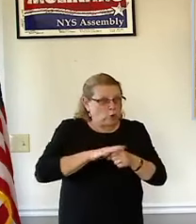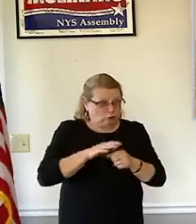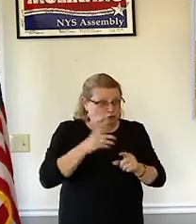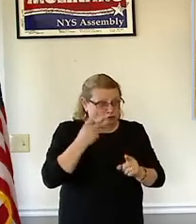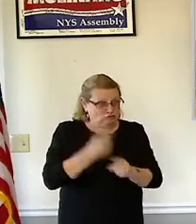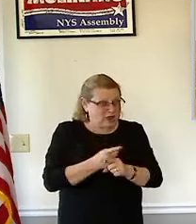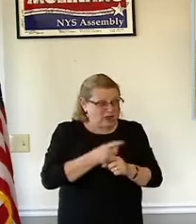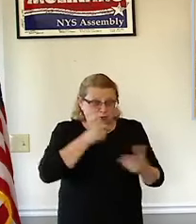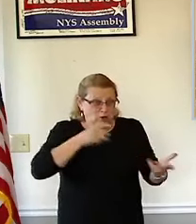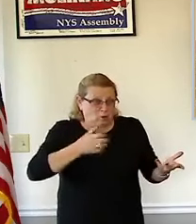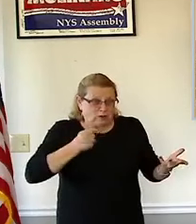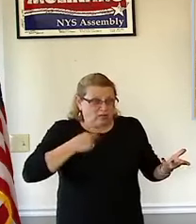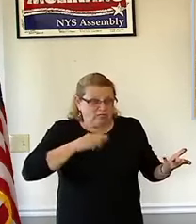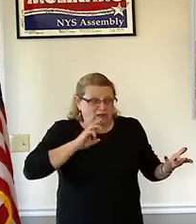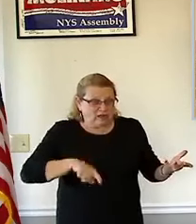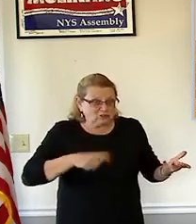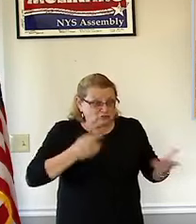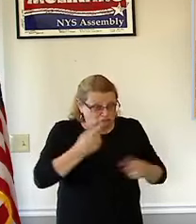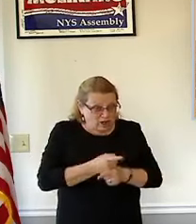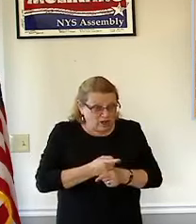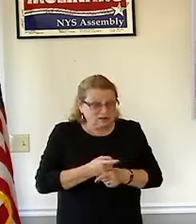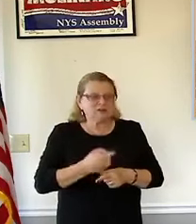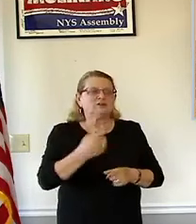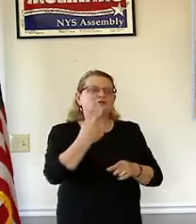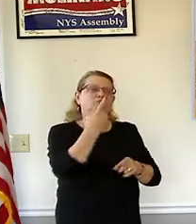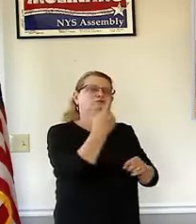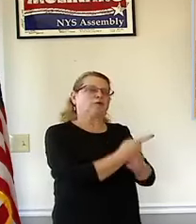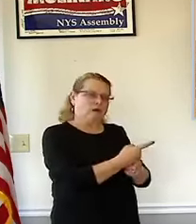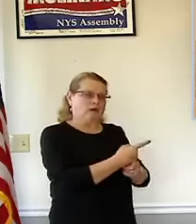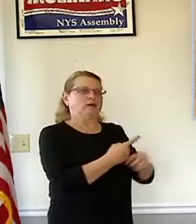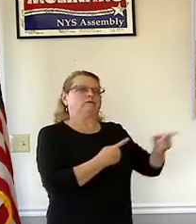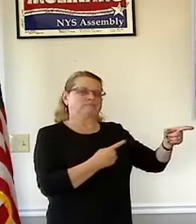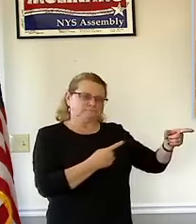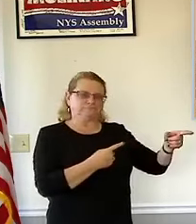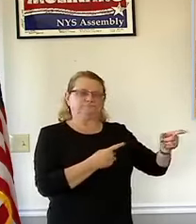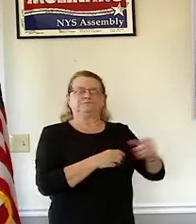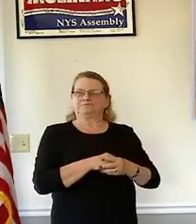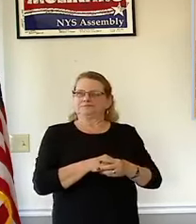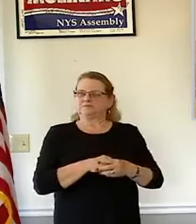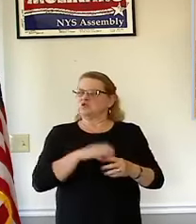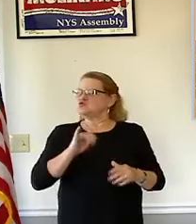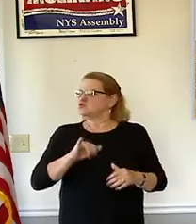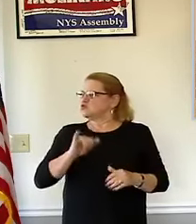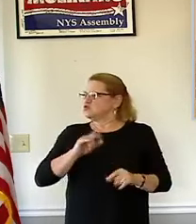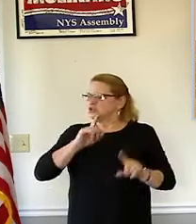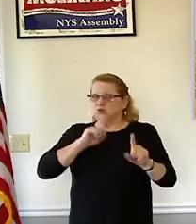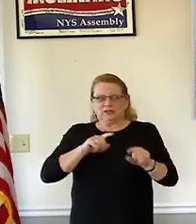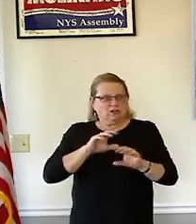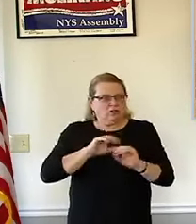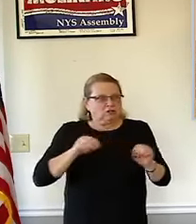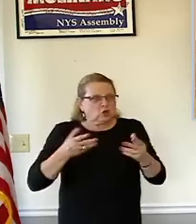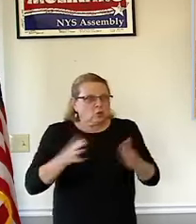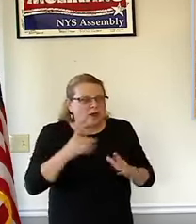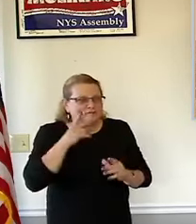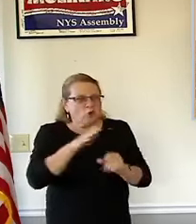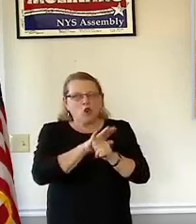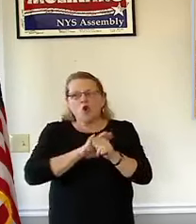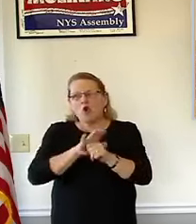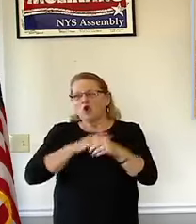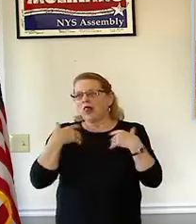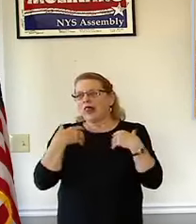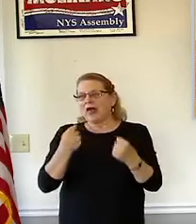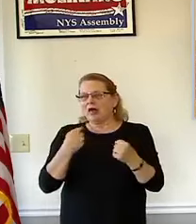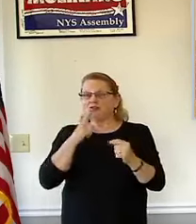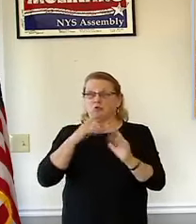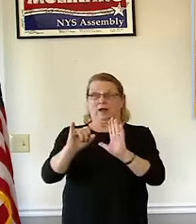That is correct. So, and just to add to answering the question, there isn't a mechanism for local health departments to identify people